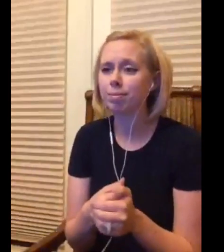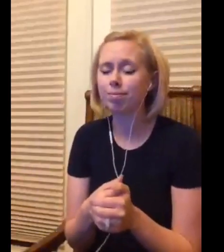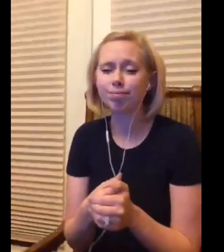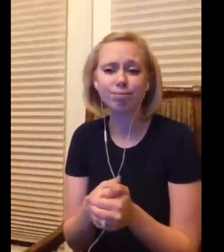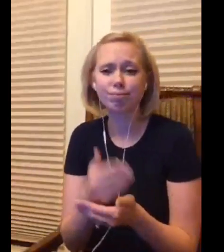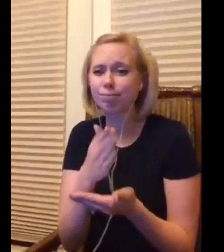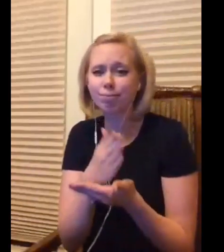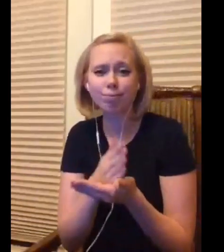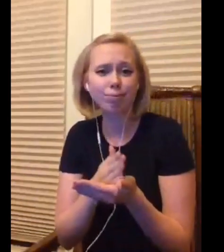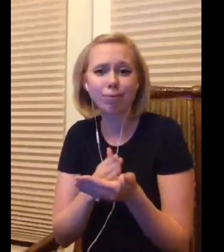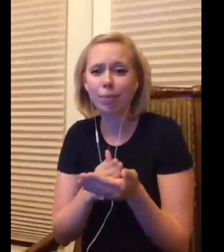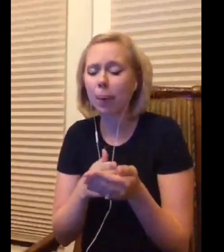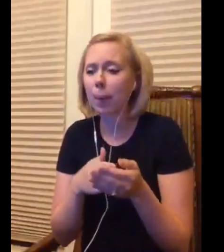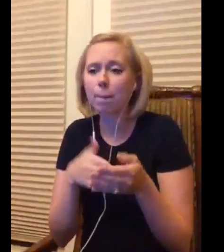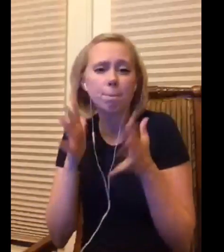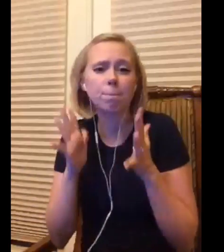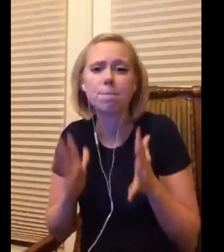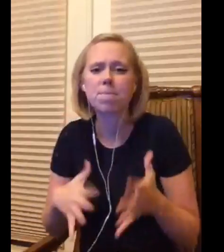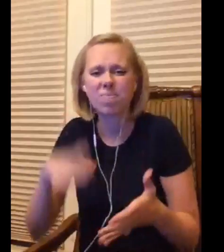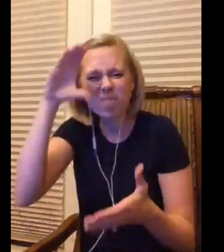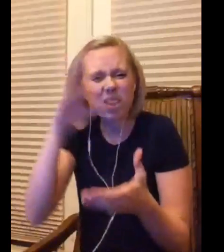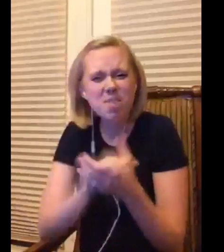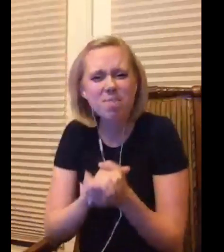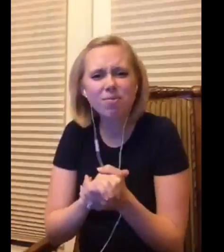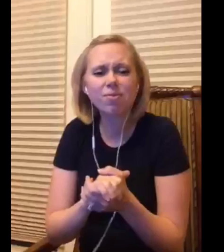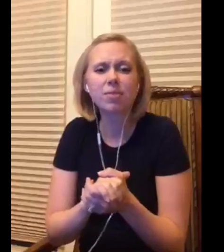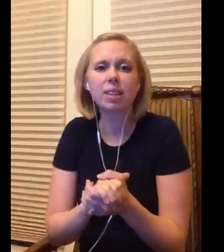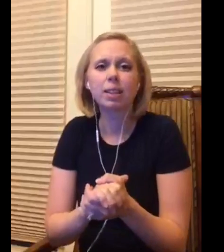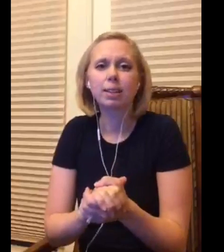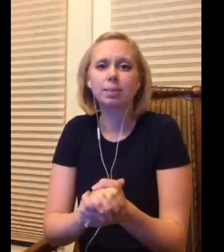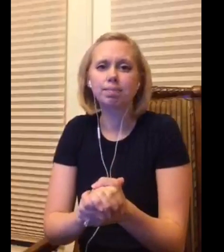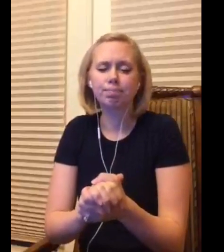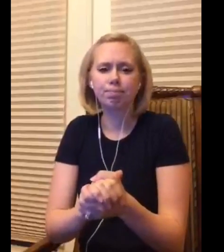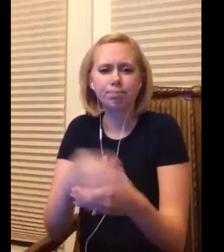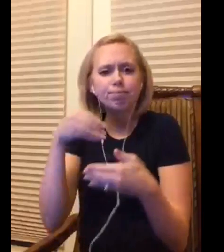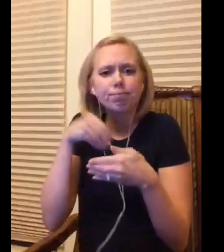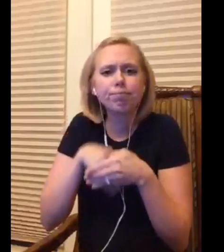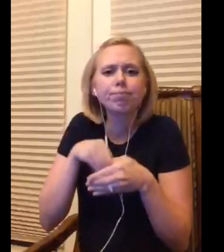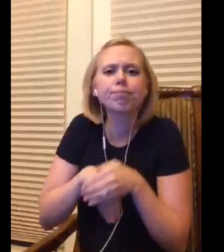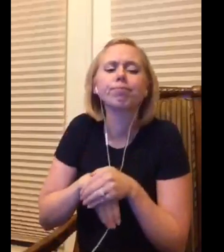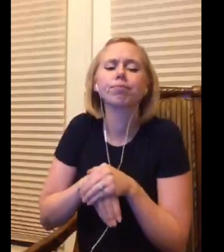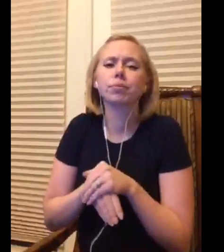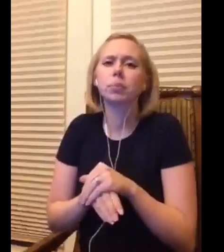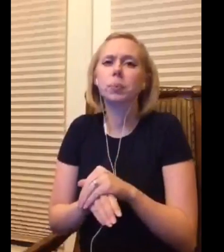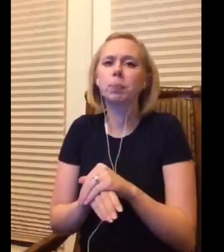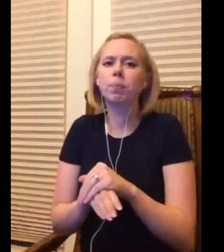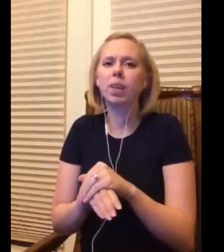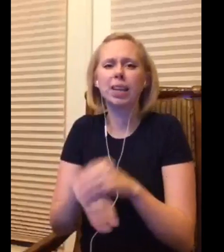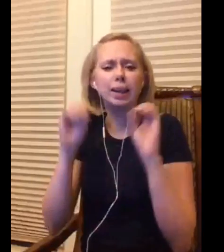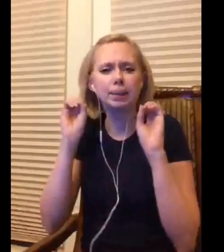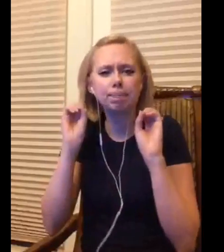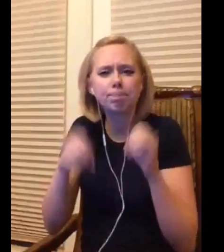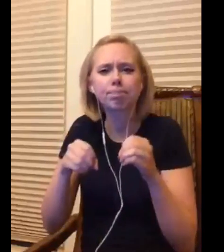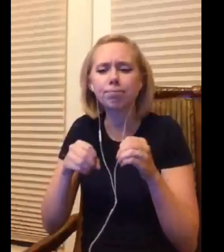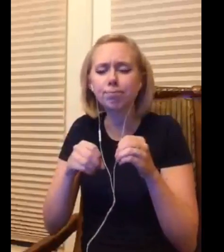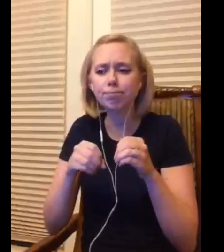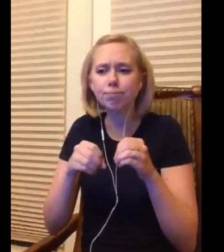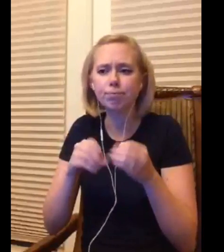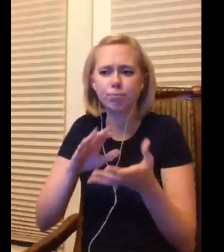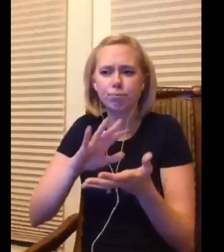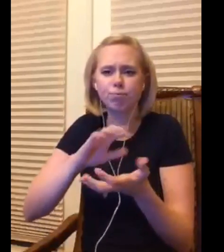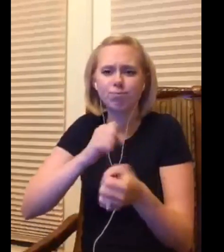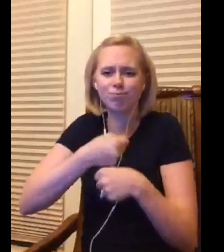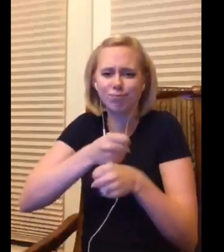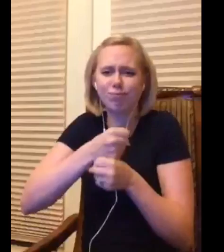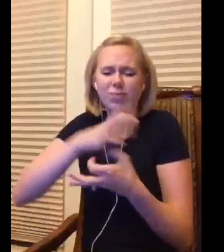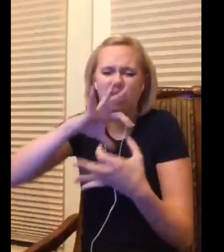I think Stephen Covey had the right idea. He said you ought to just throw in a few simple things, like seeking first to understand